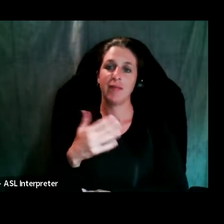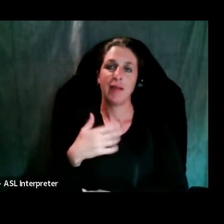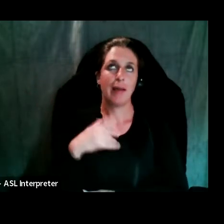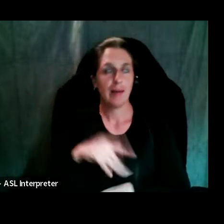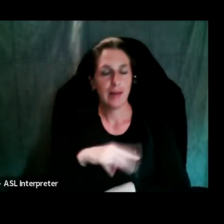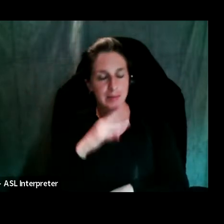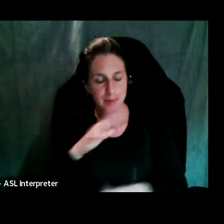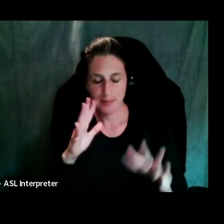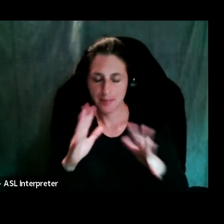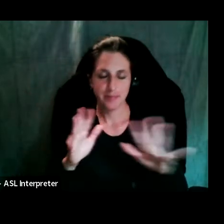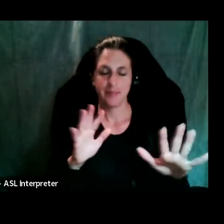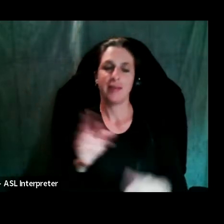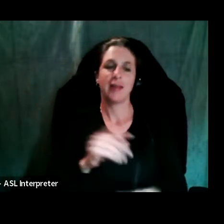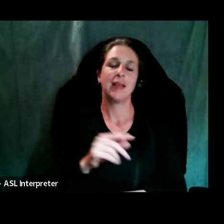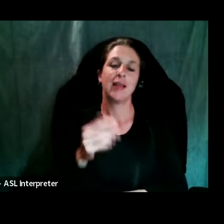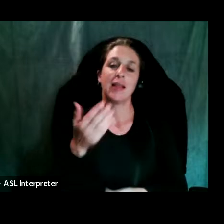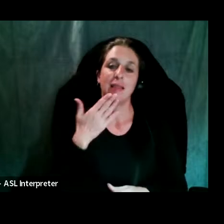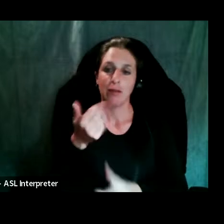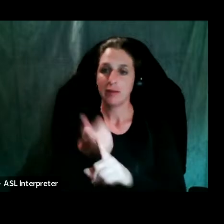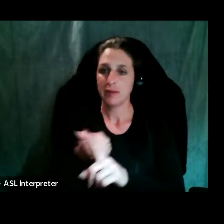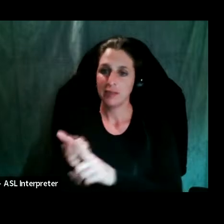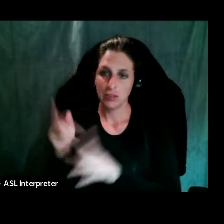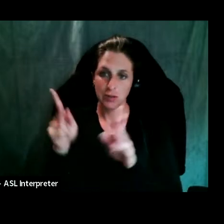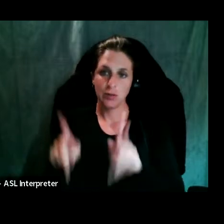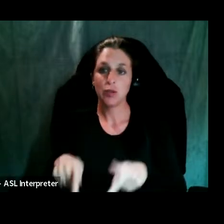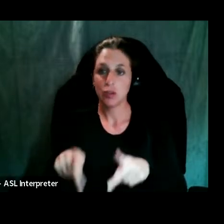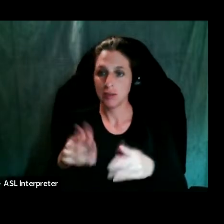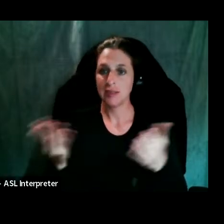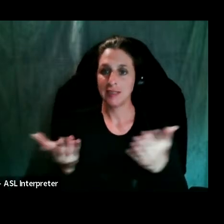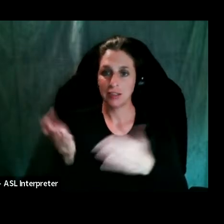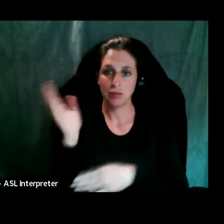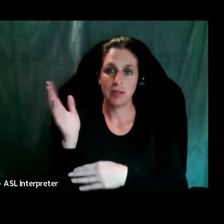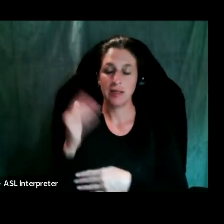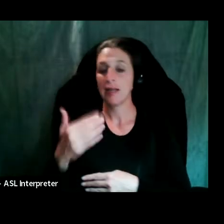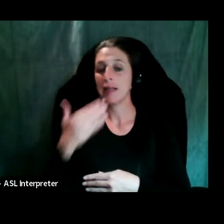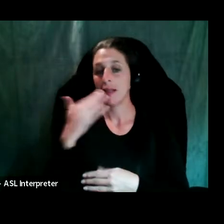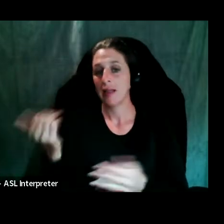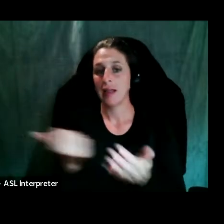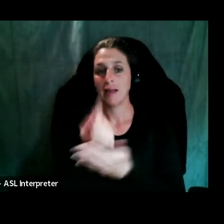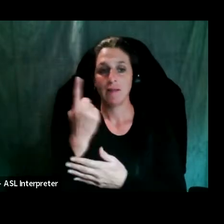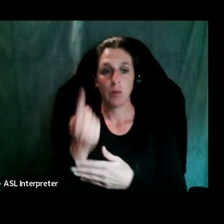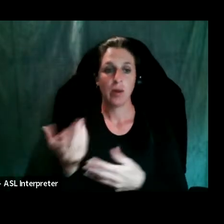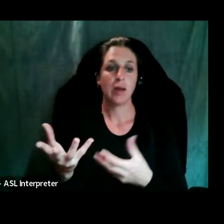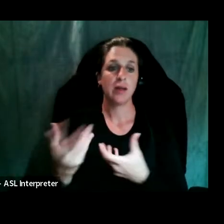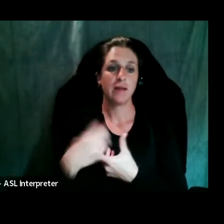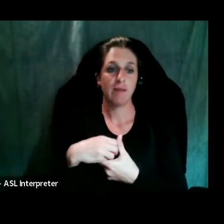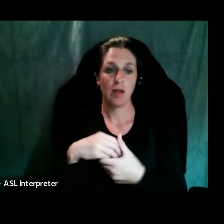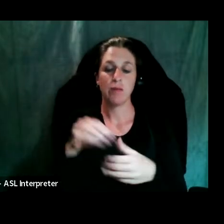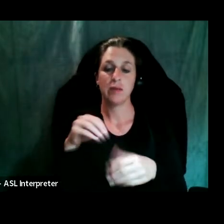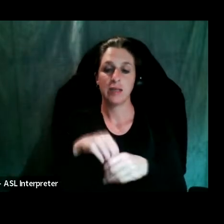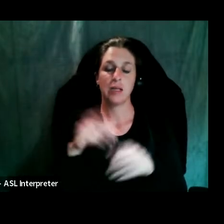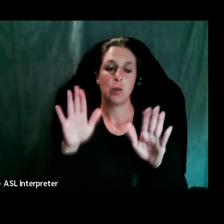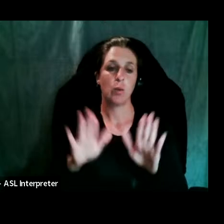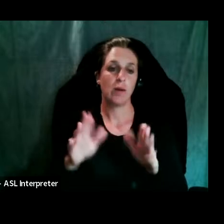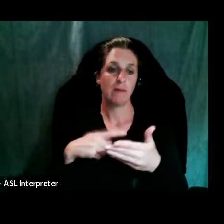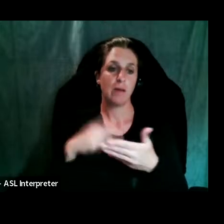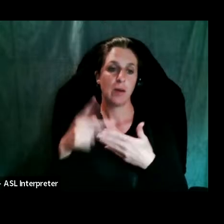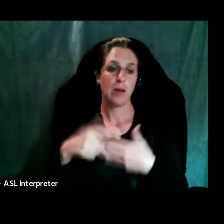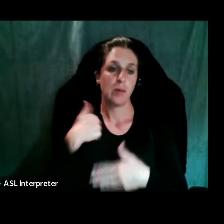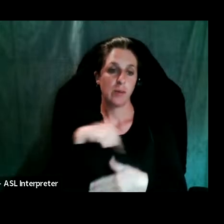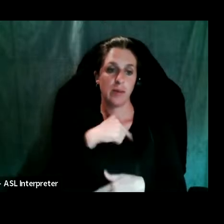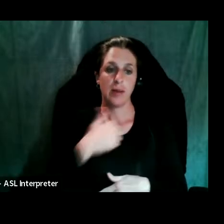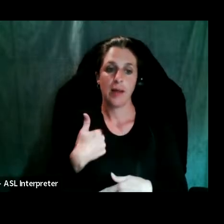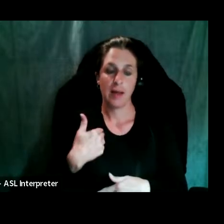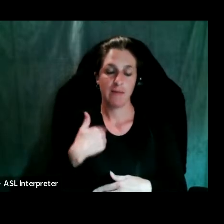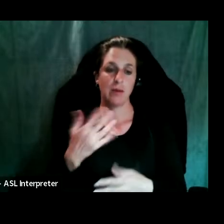guess not. Thank you, each and every person, for being here presenting. And I want to thank everybody involved in the wonderful program that we have. I wanted to make